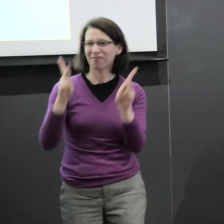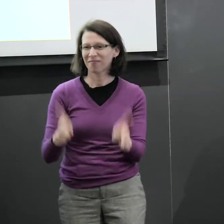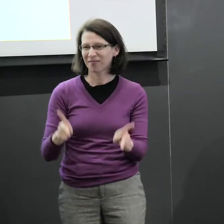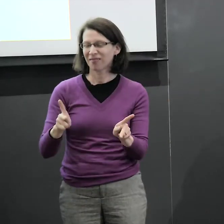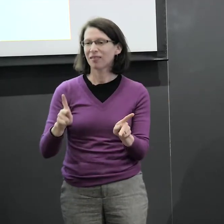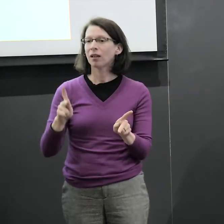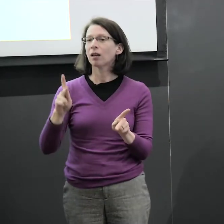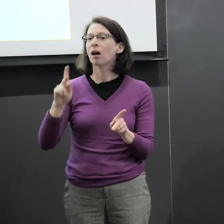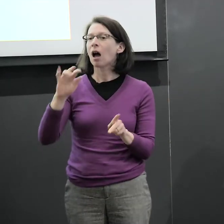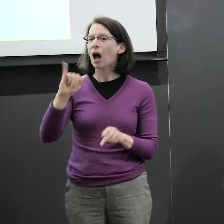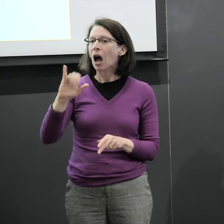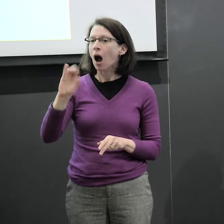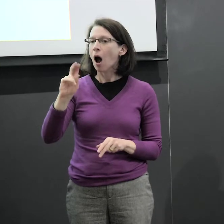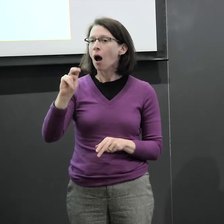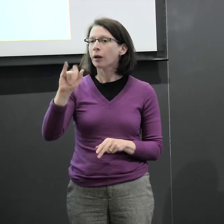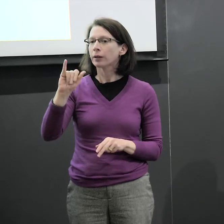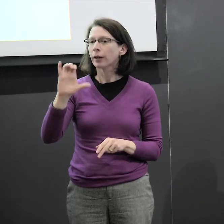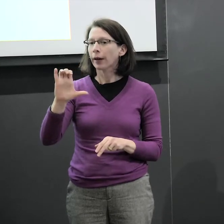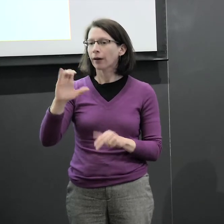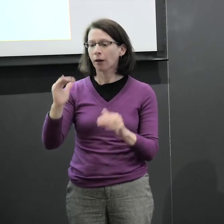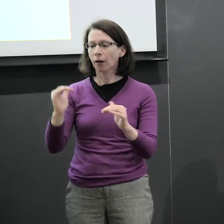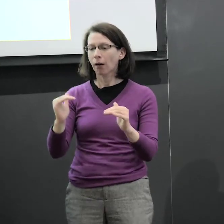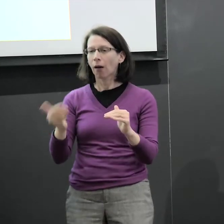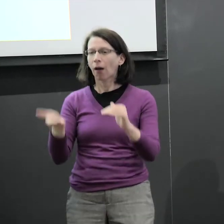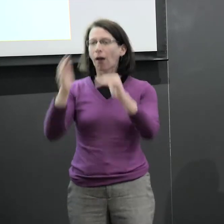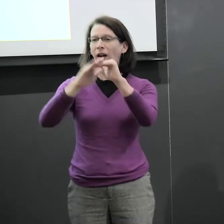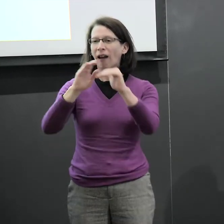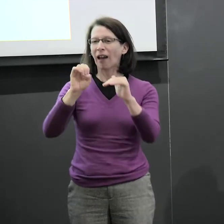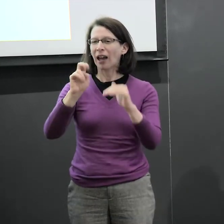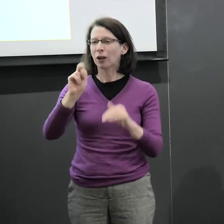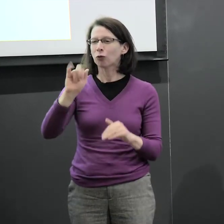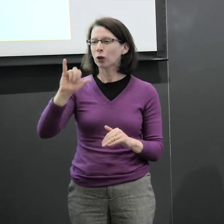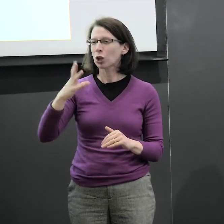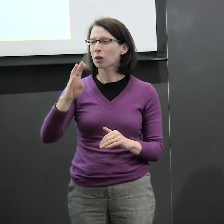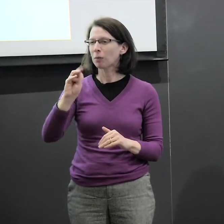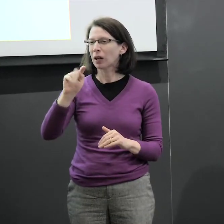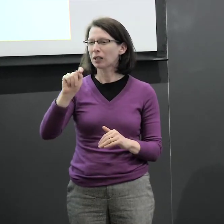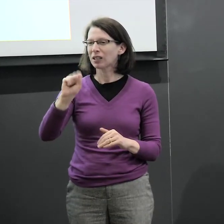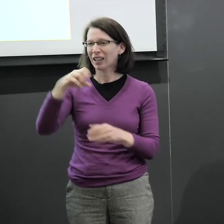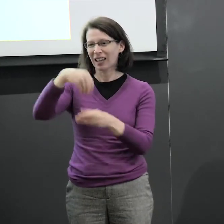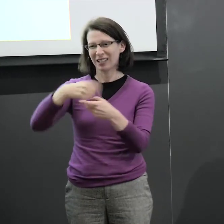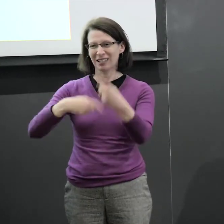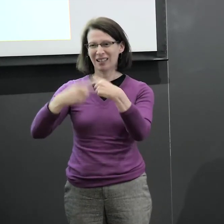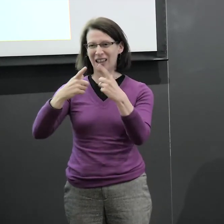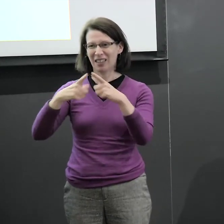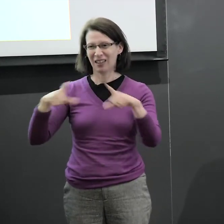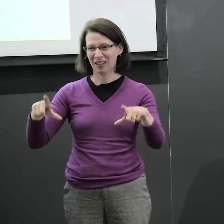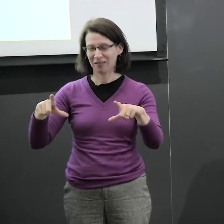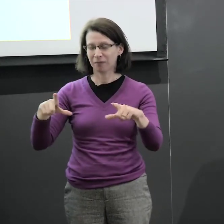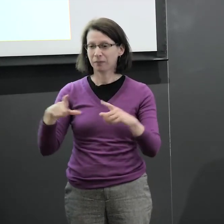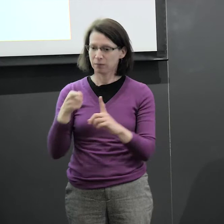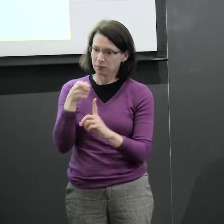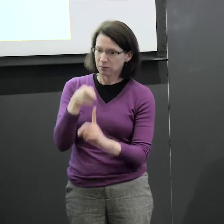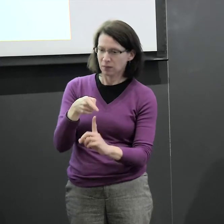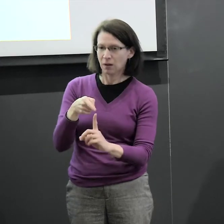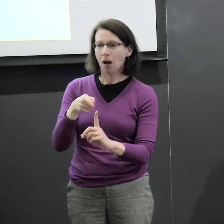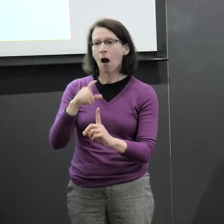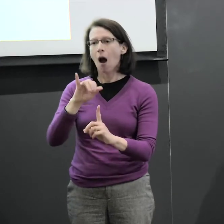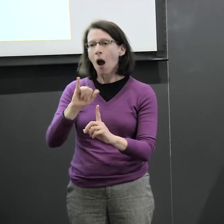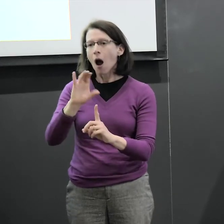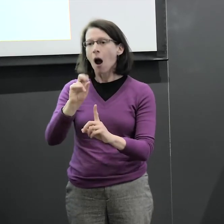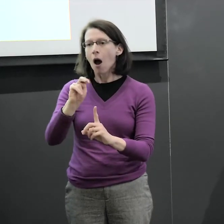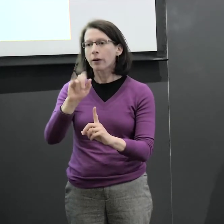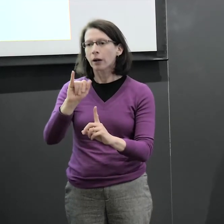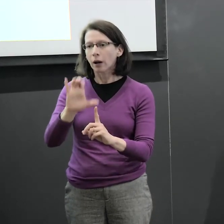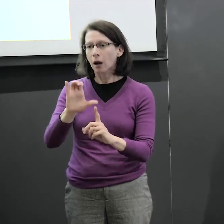of iconic enrichments in sign language, and specifically of iconic modulations.